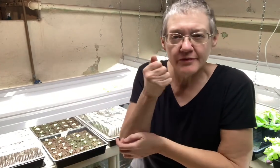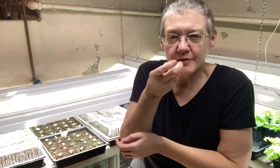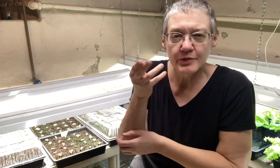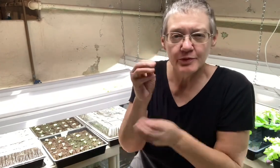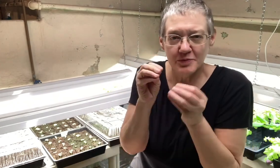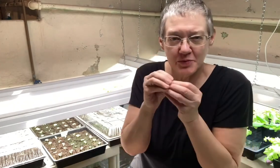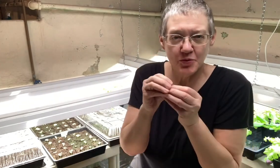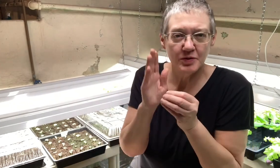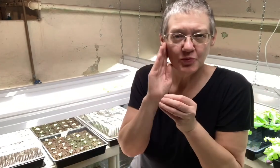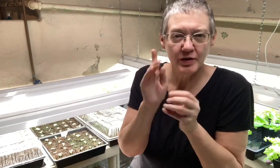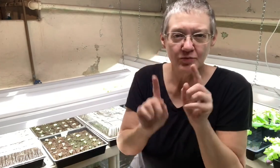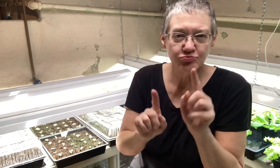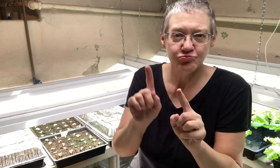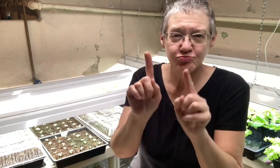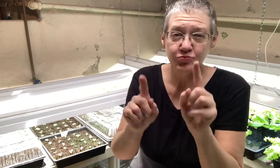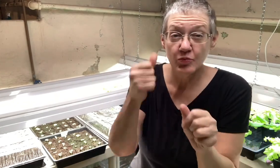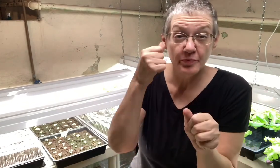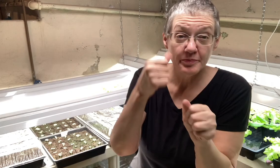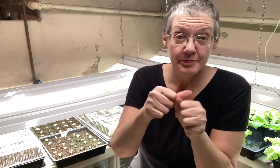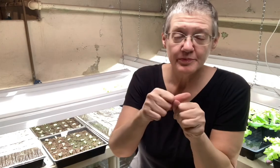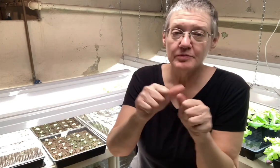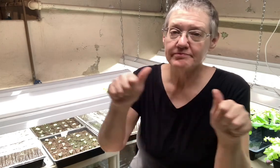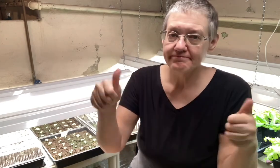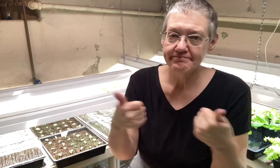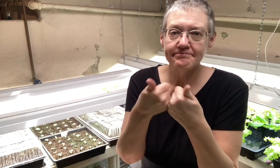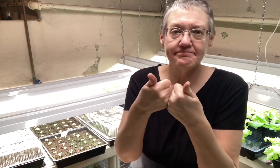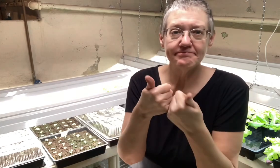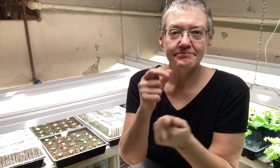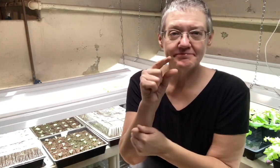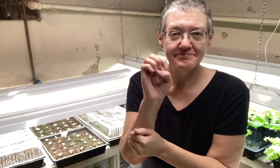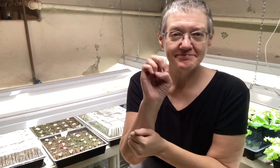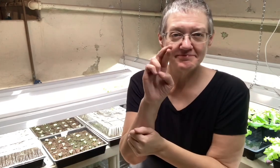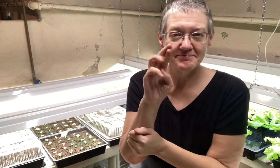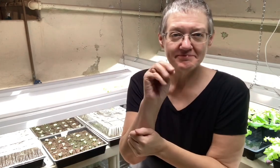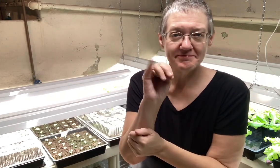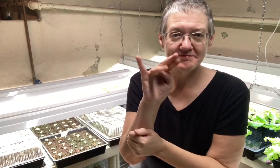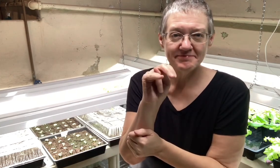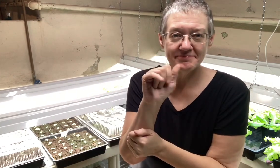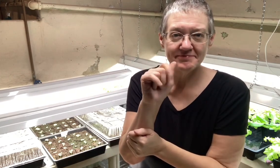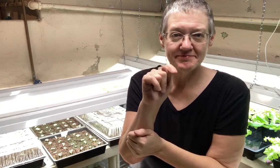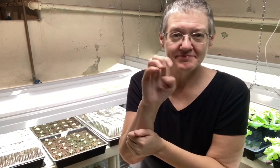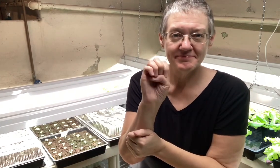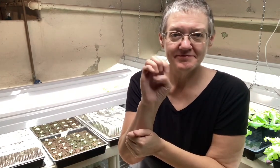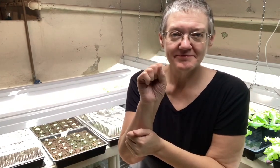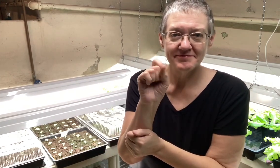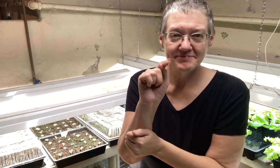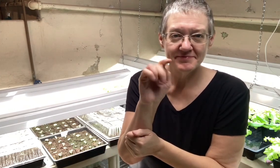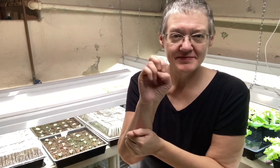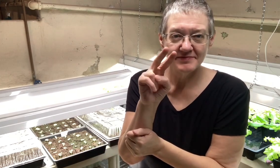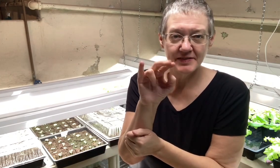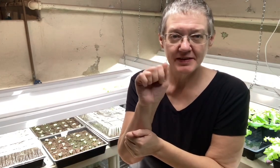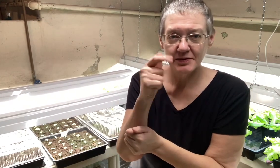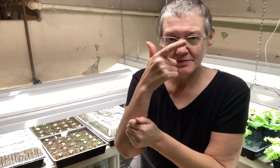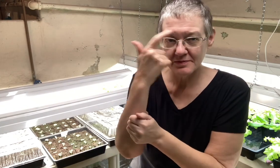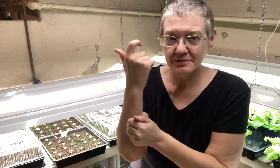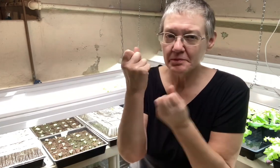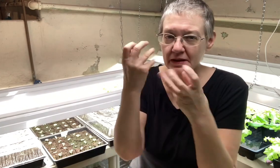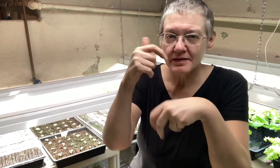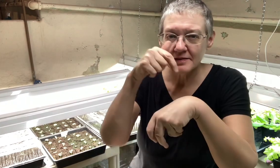see if I can get any more to germinate. Because remember, it's a challenge because most stevia seeds are sterile.